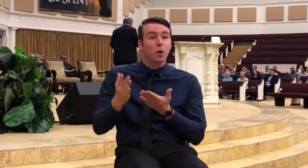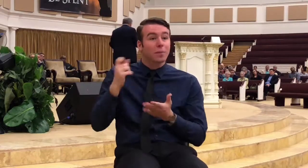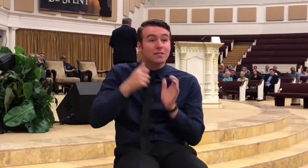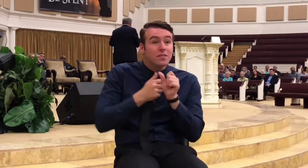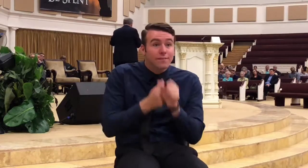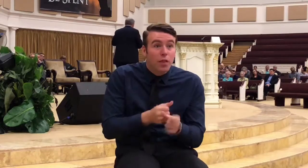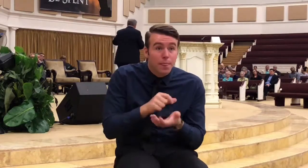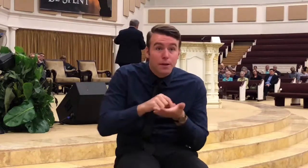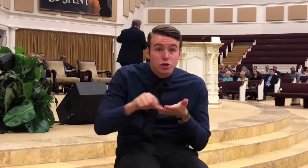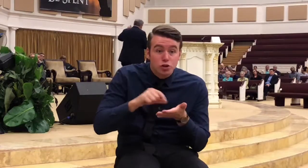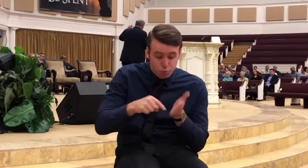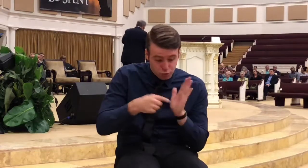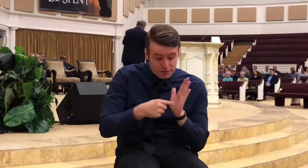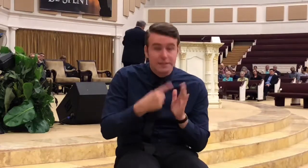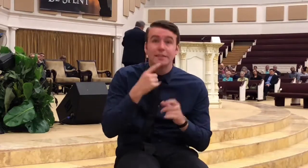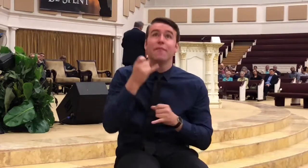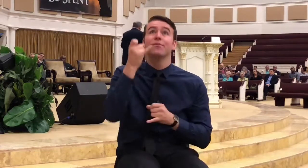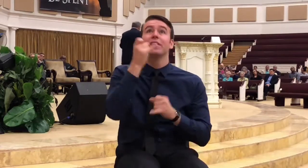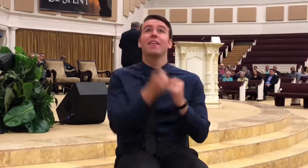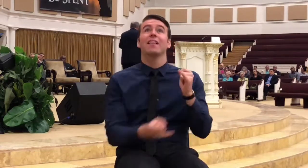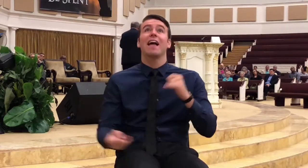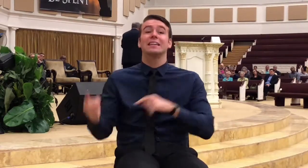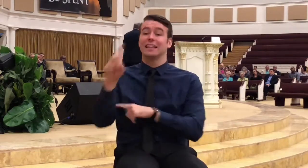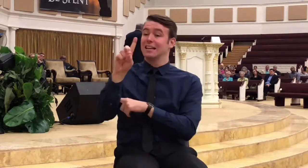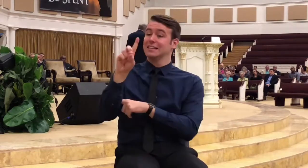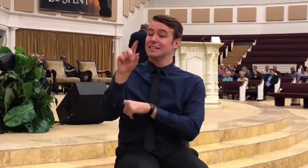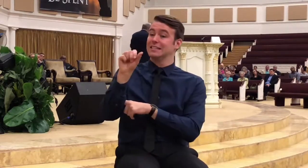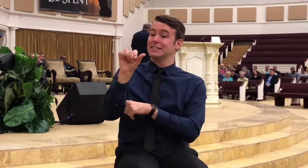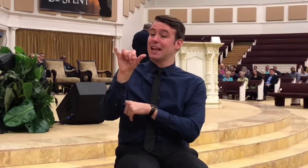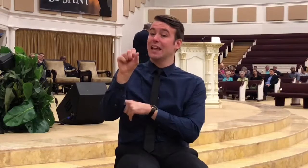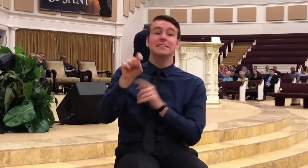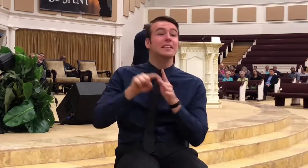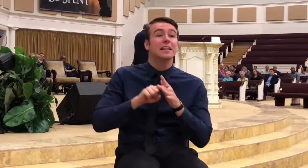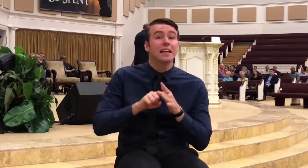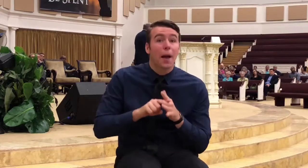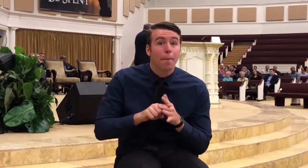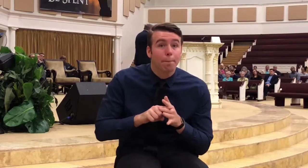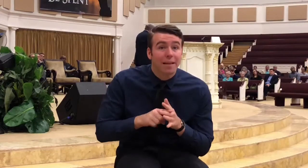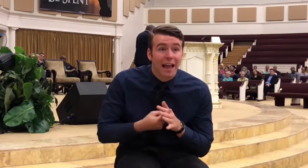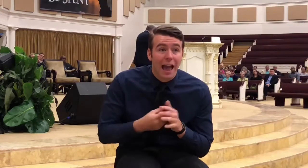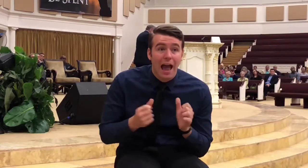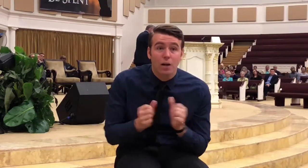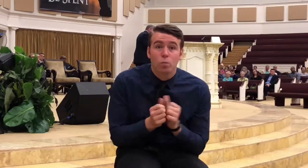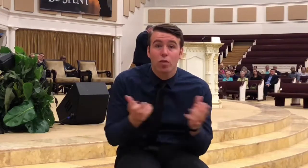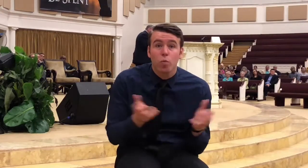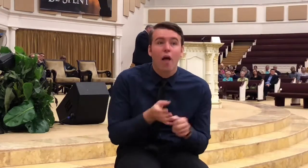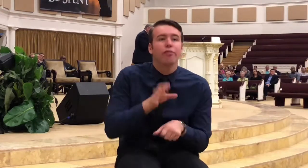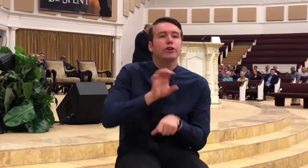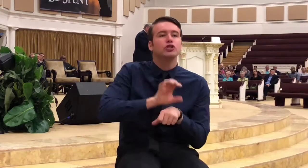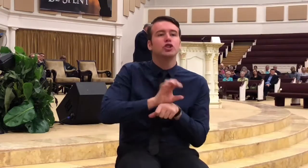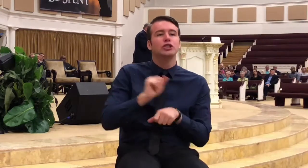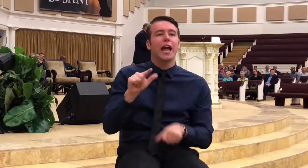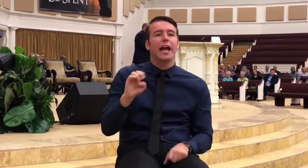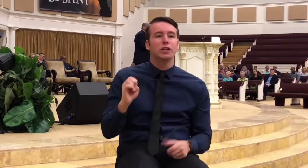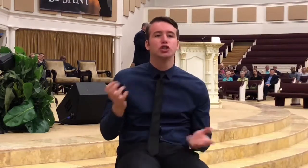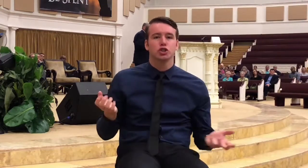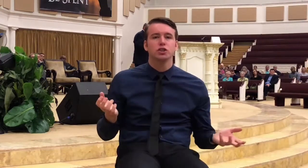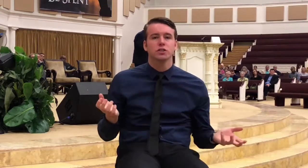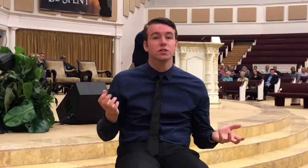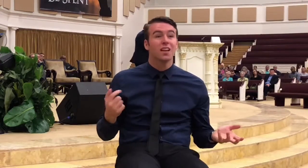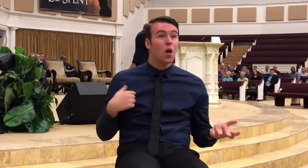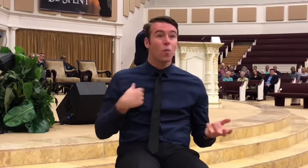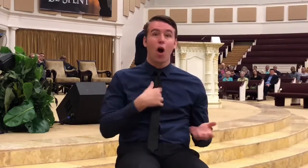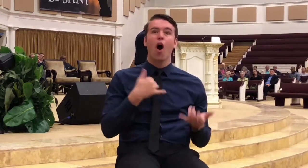scripturally speaking, the last days began with the church age, and we